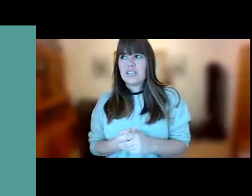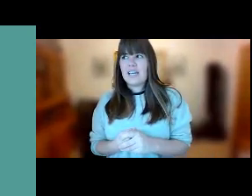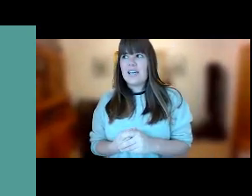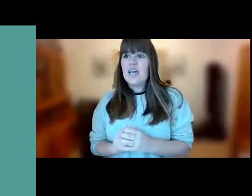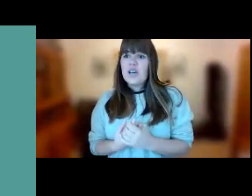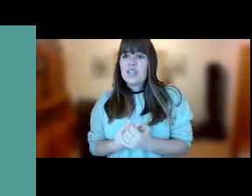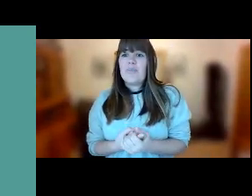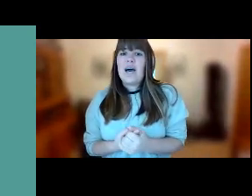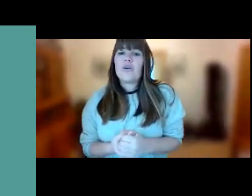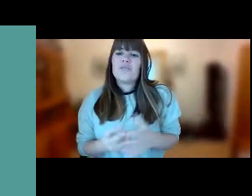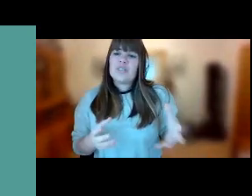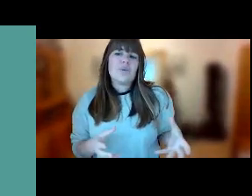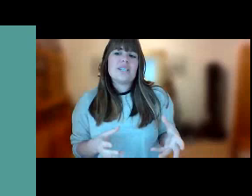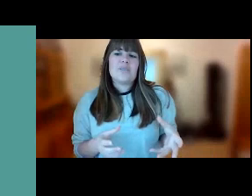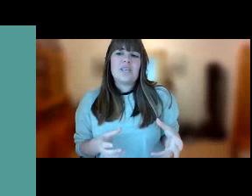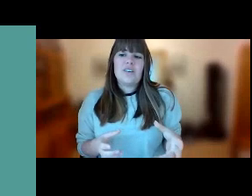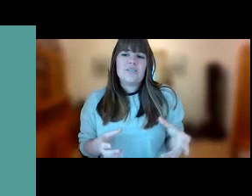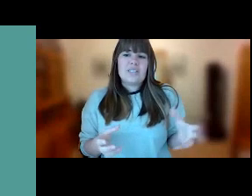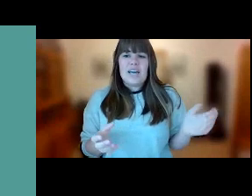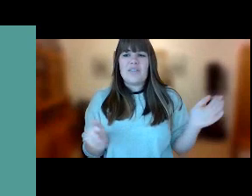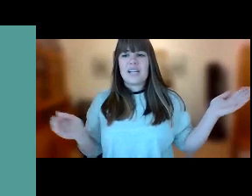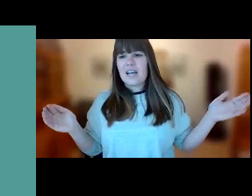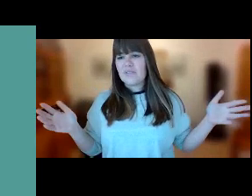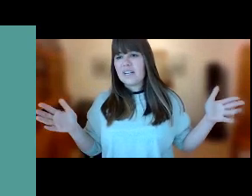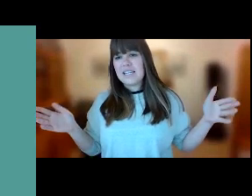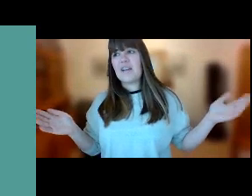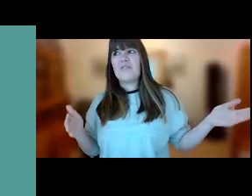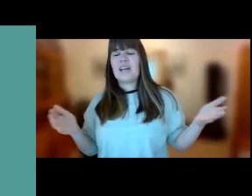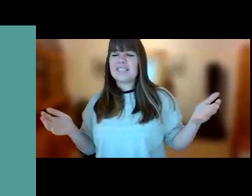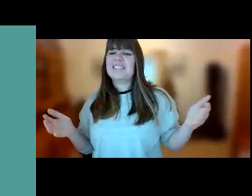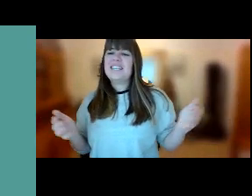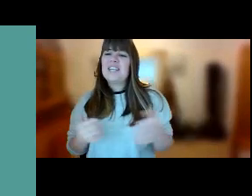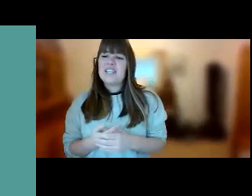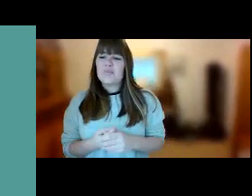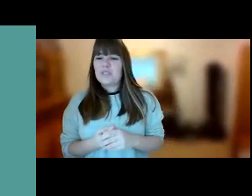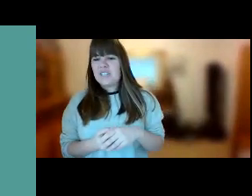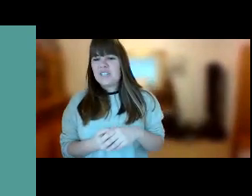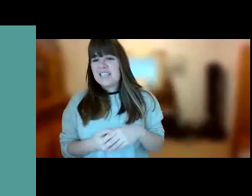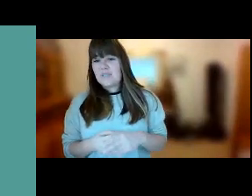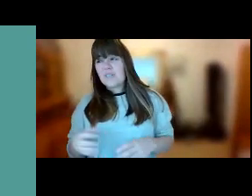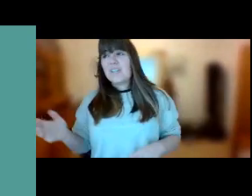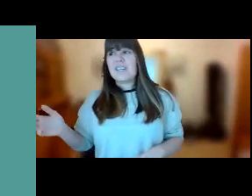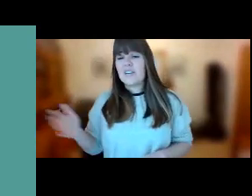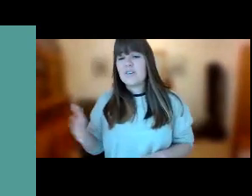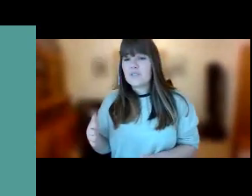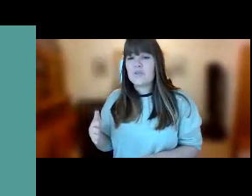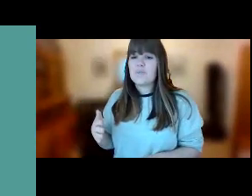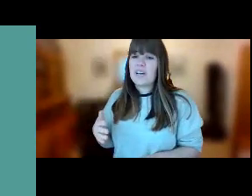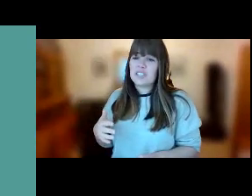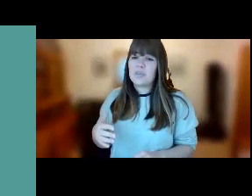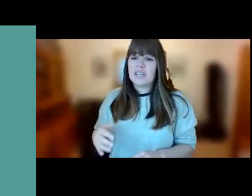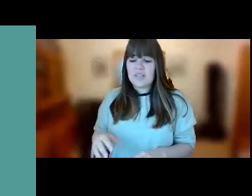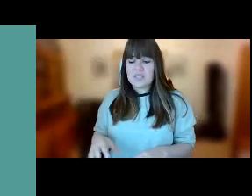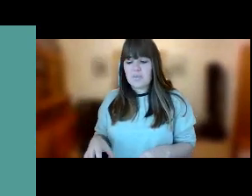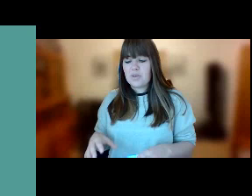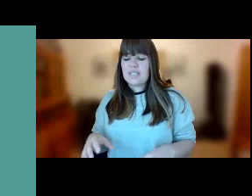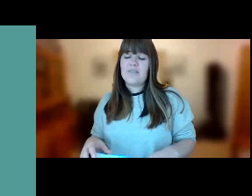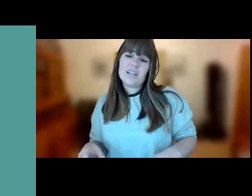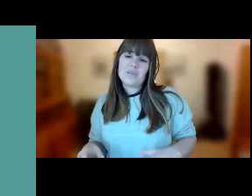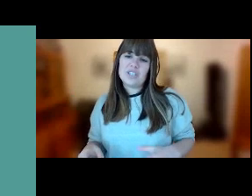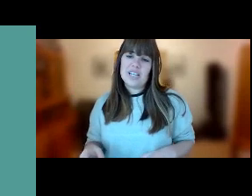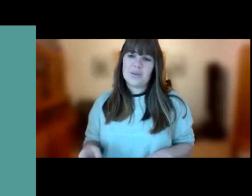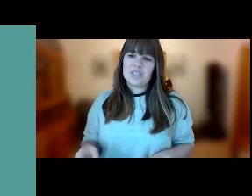across actually the power of those words that we use and how that can really then affect the opportunities. So it can really close doors, but actually by using